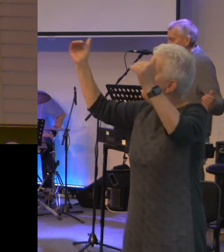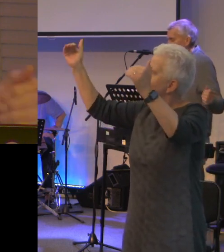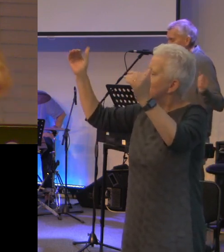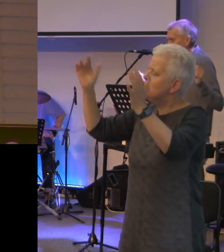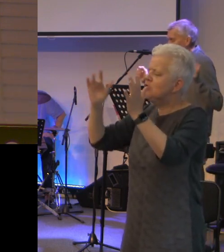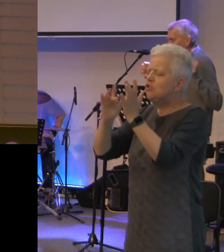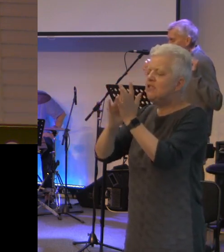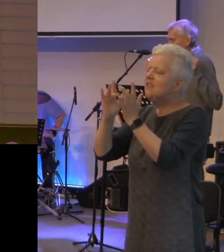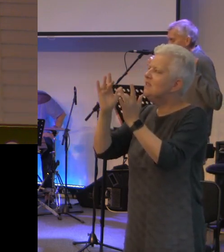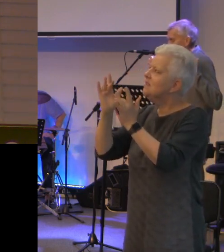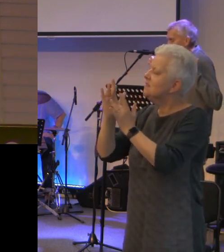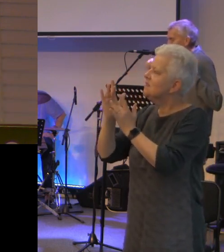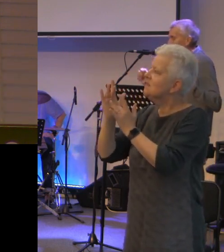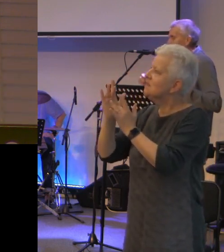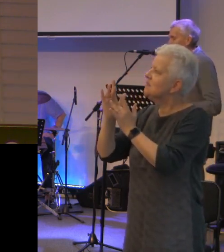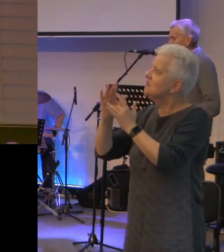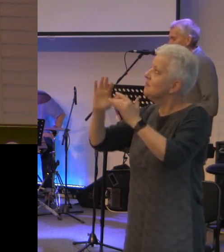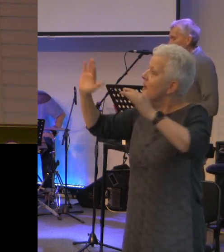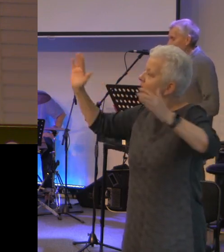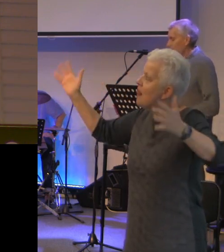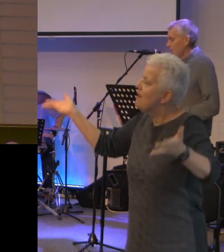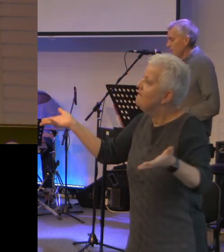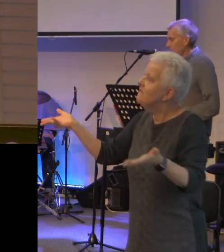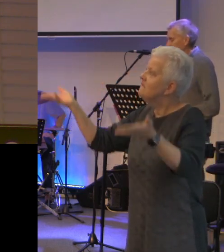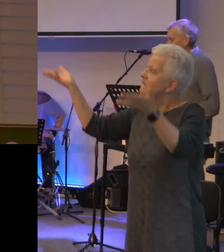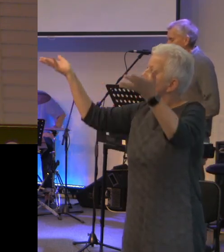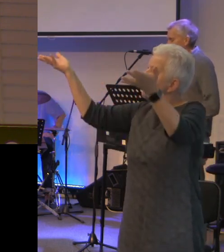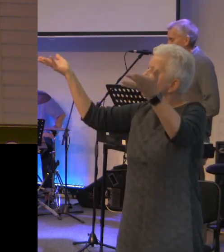Jesus, be lifted high.